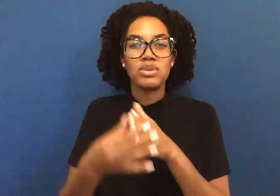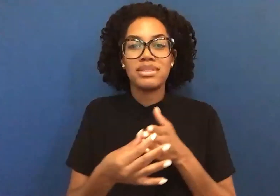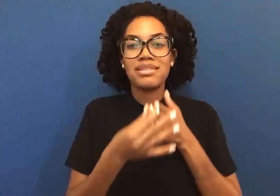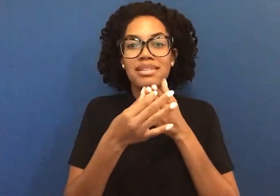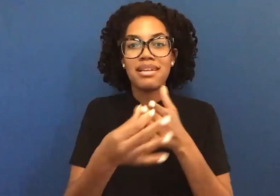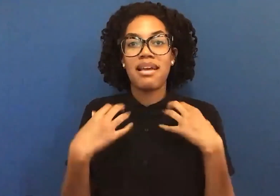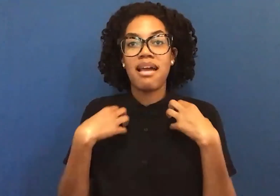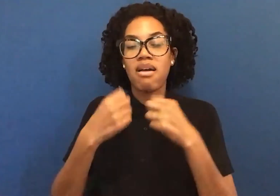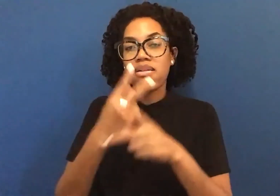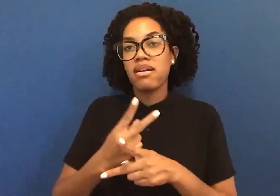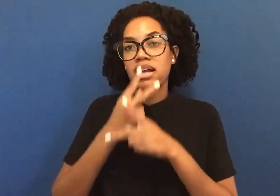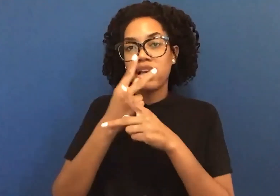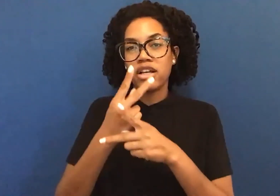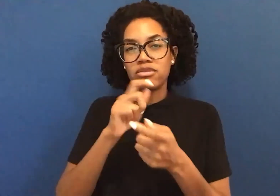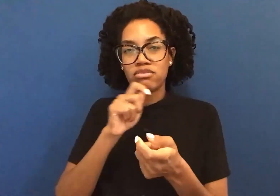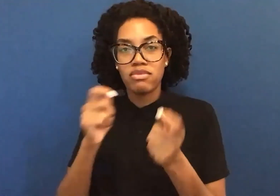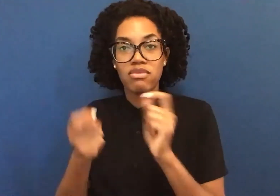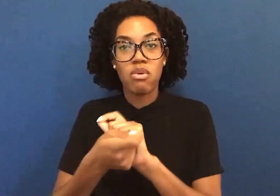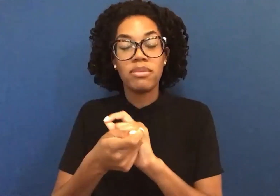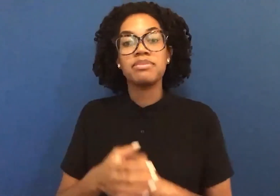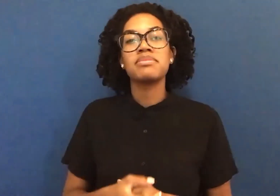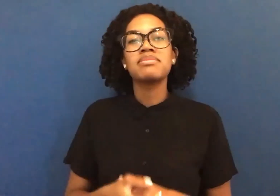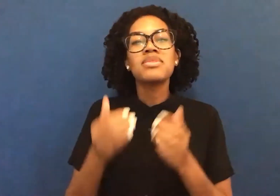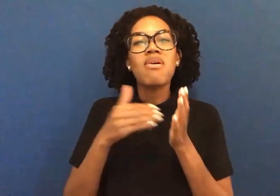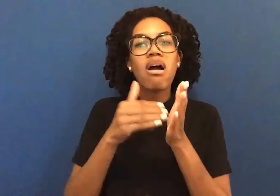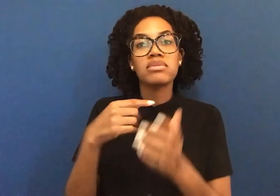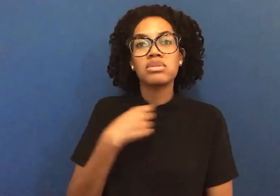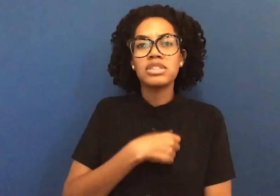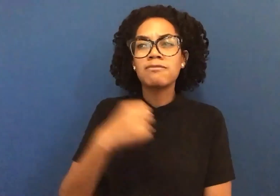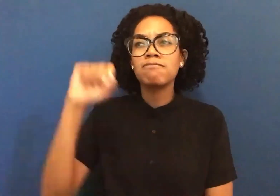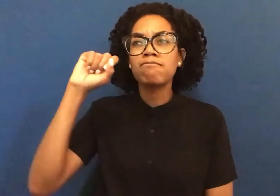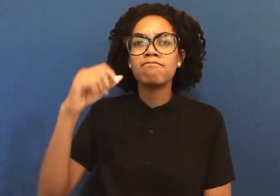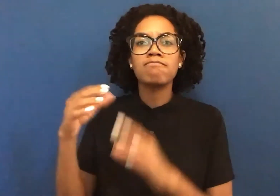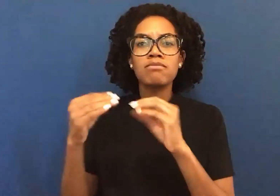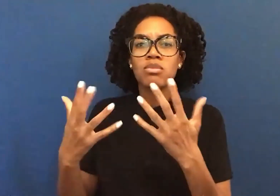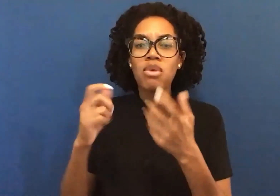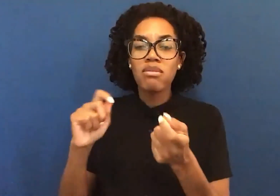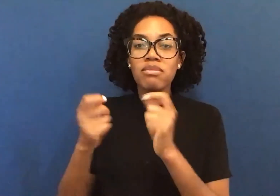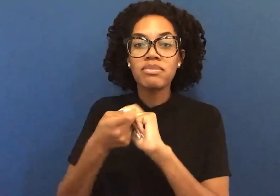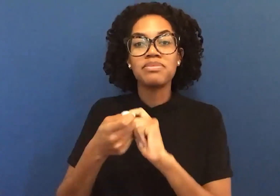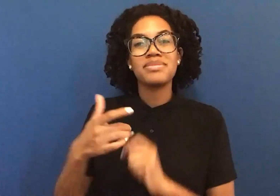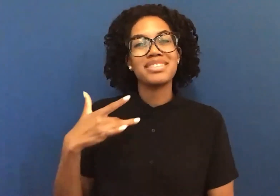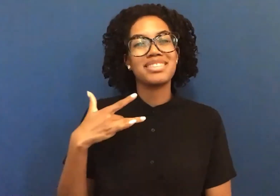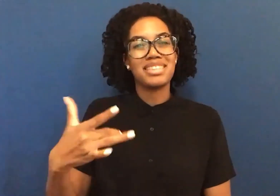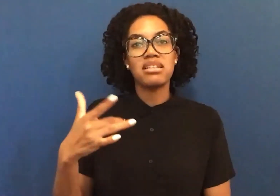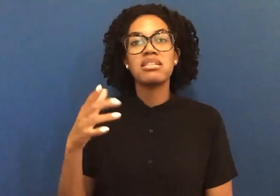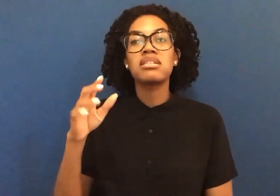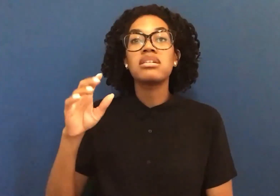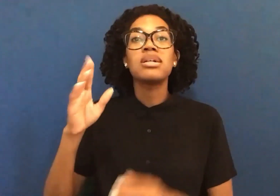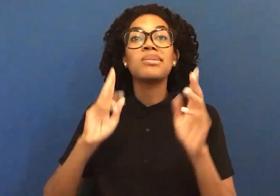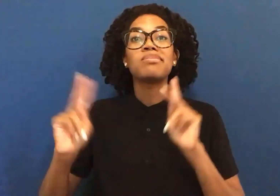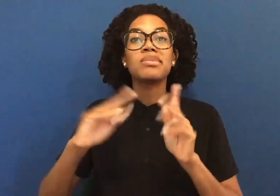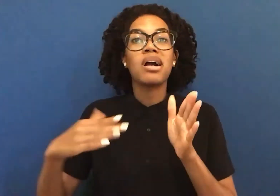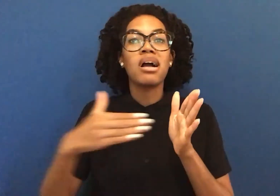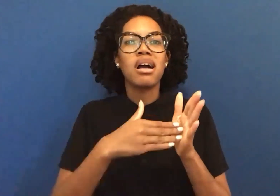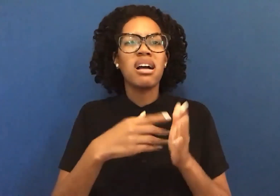our community suggests reforms, advocates in this space are battered by scientific jargon, wielding biomedical frameworks